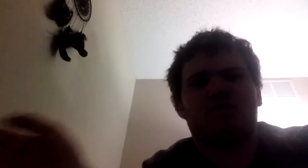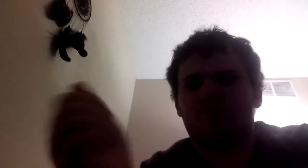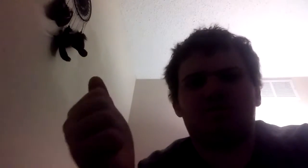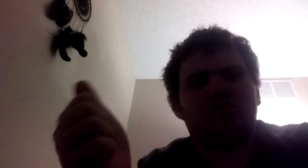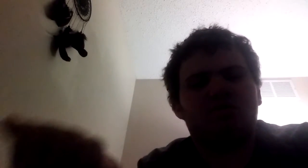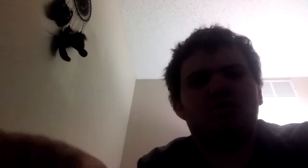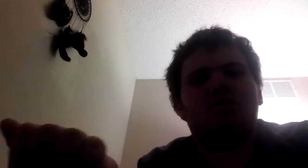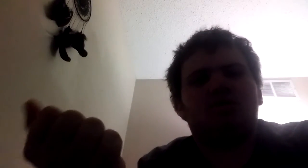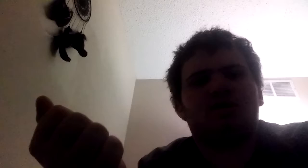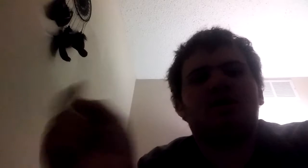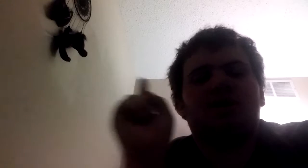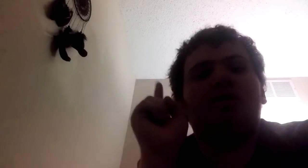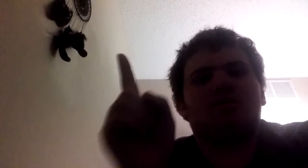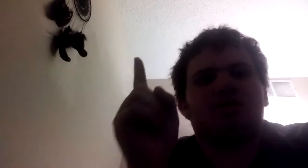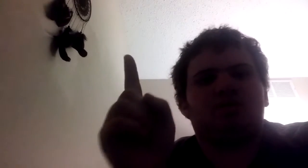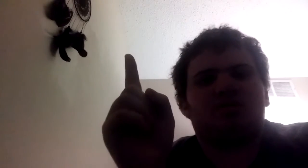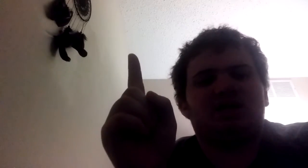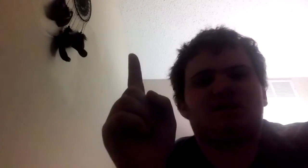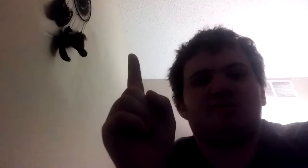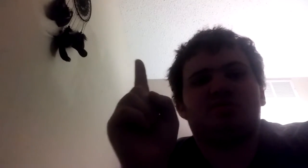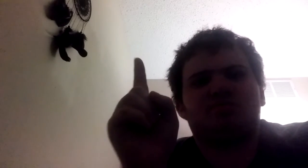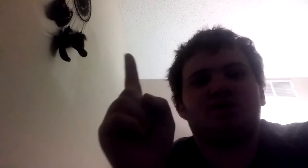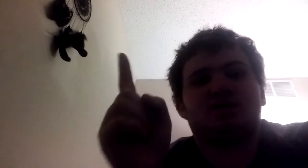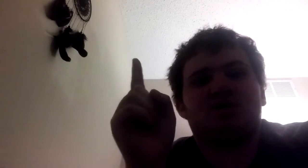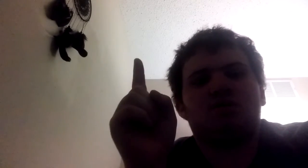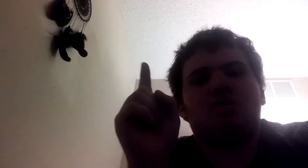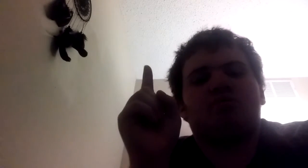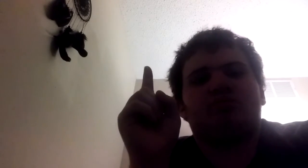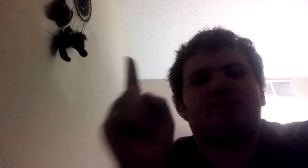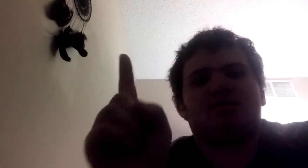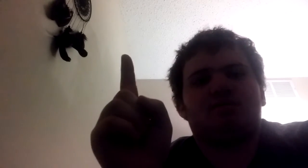around. He also can do some decent damage with a mustache.